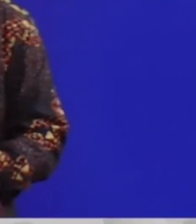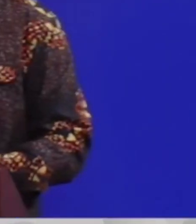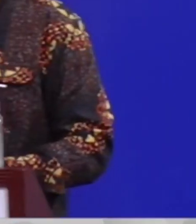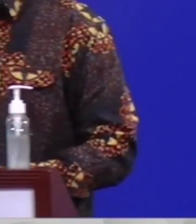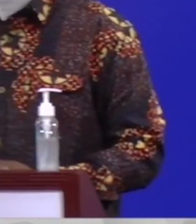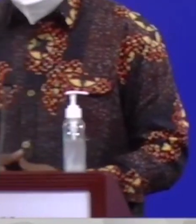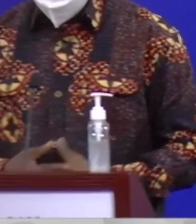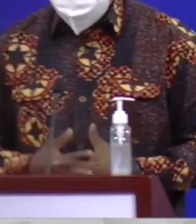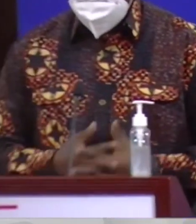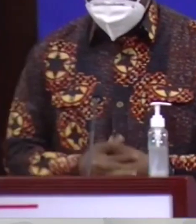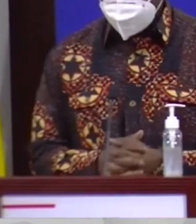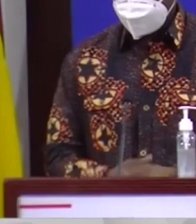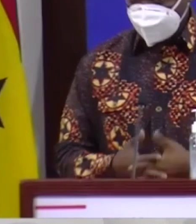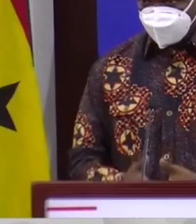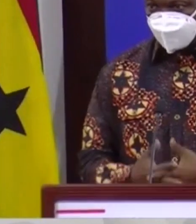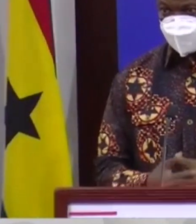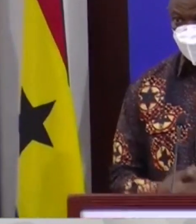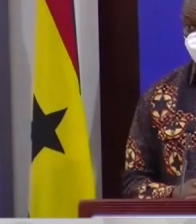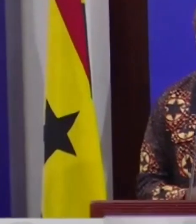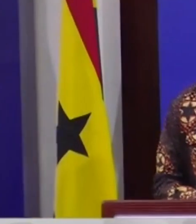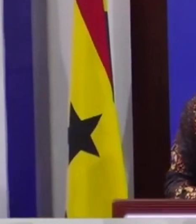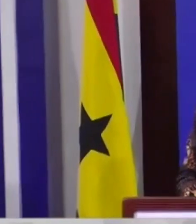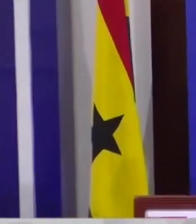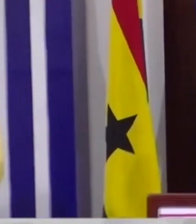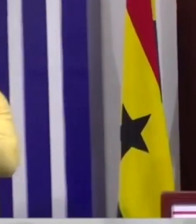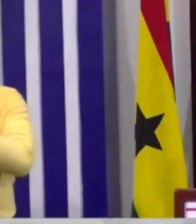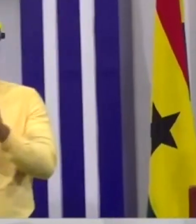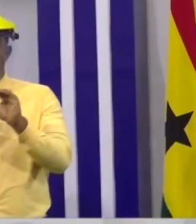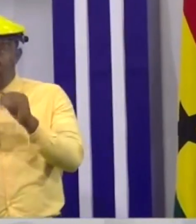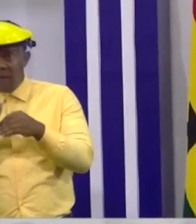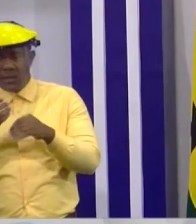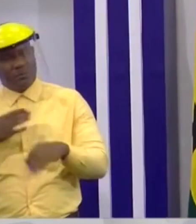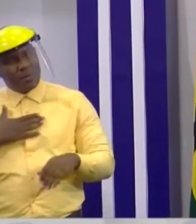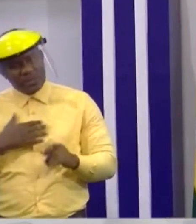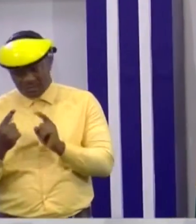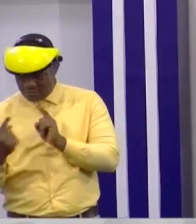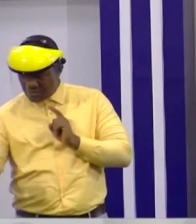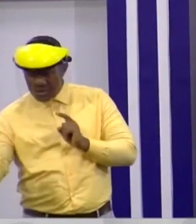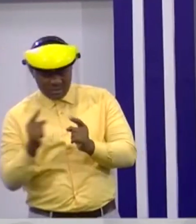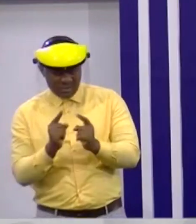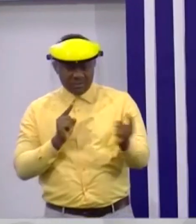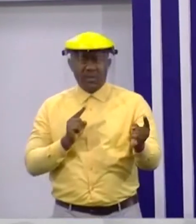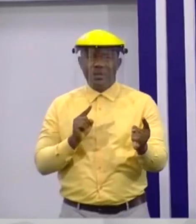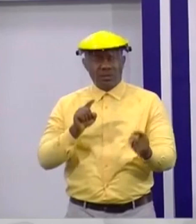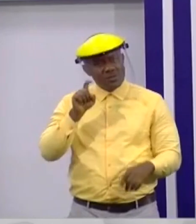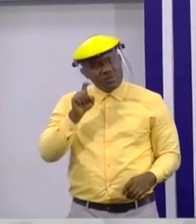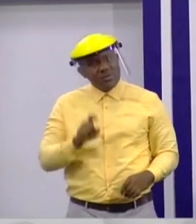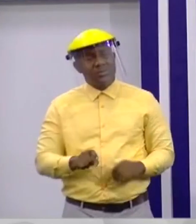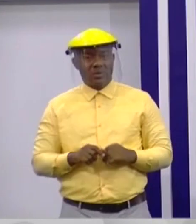extremely important. Social distancing, even within the workplace, is extremely important if you are going to be able